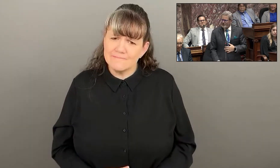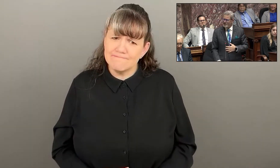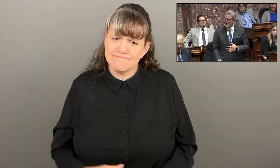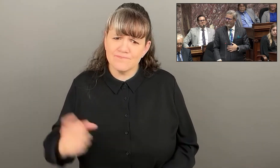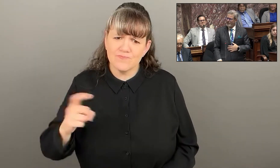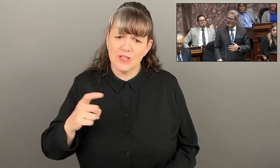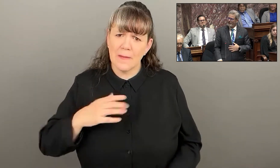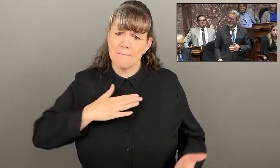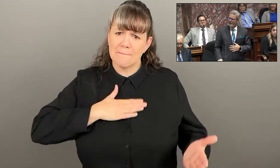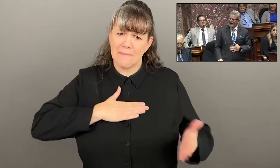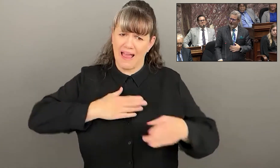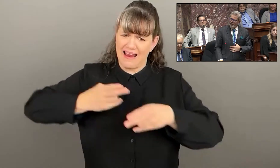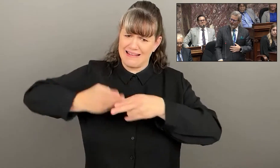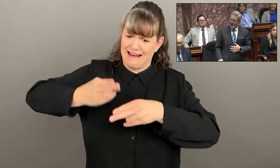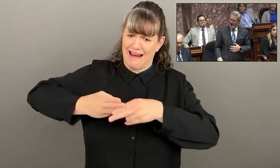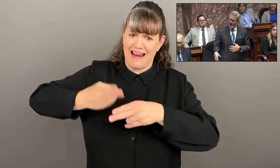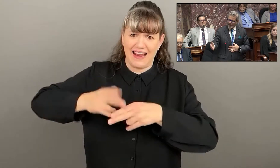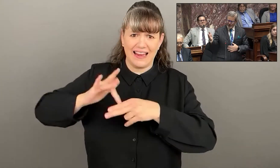this House.